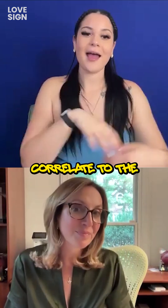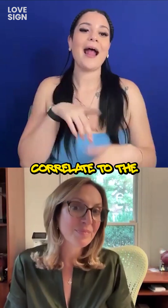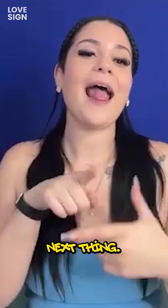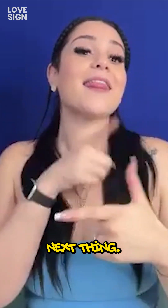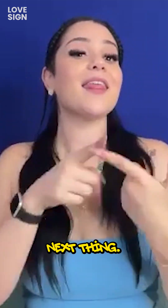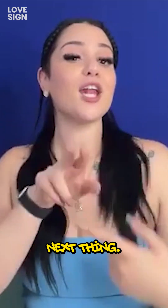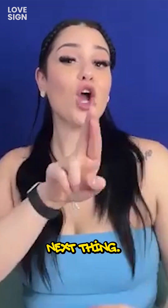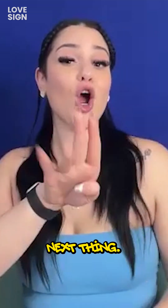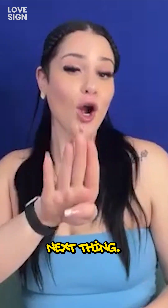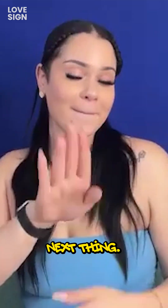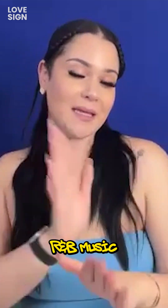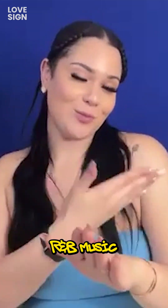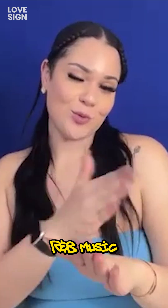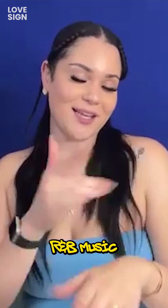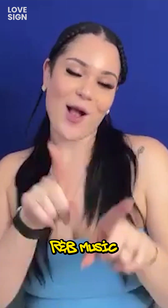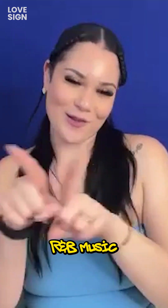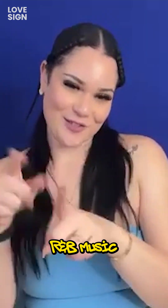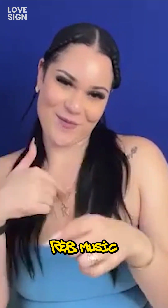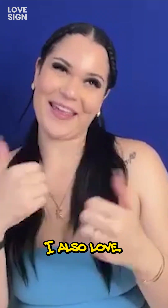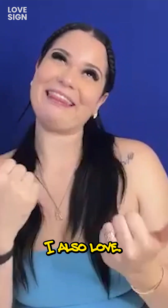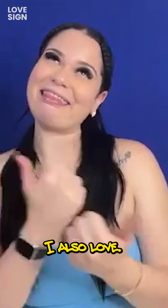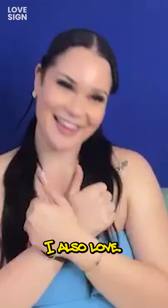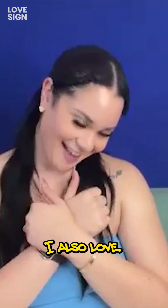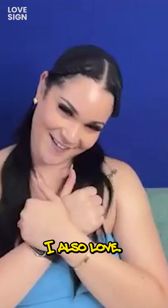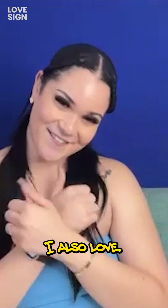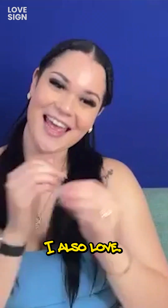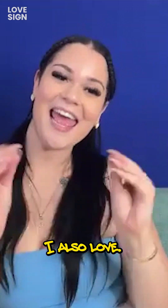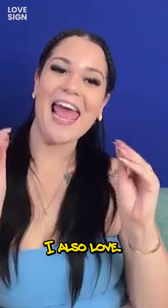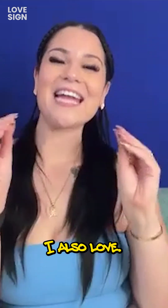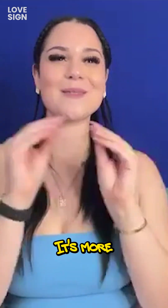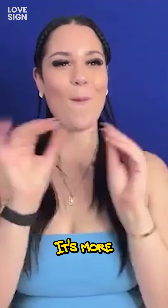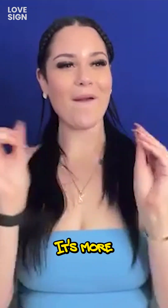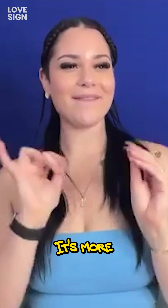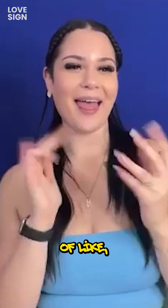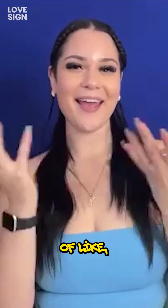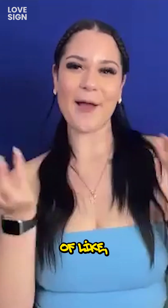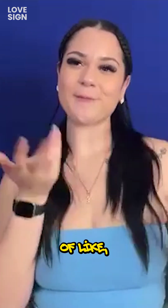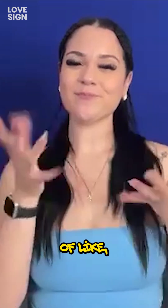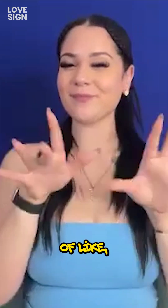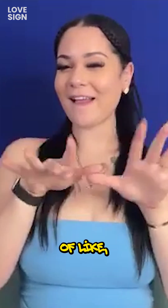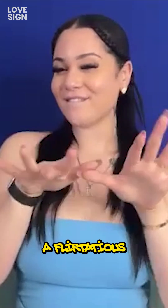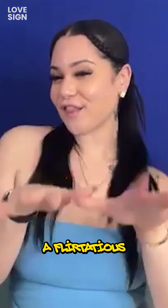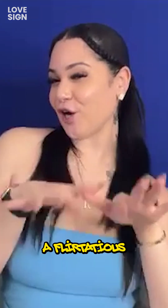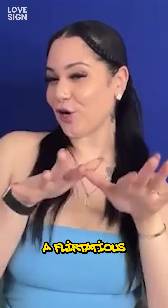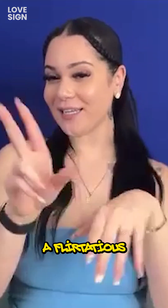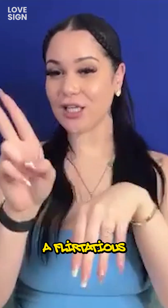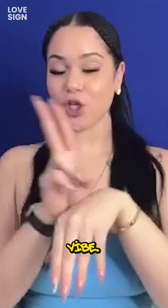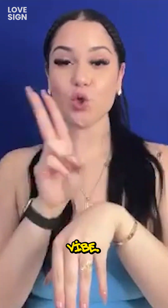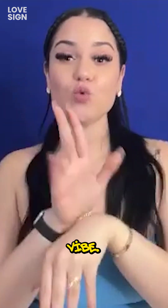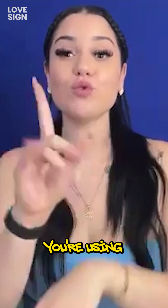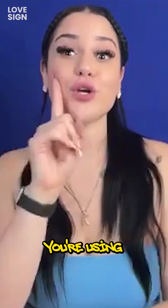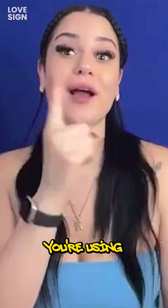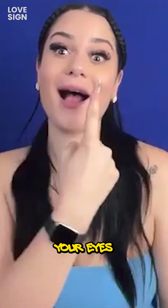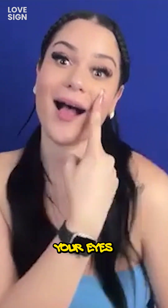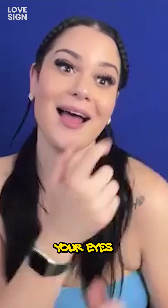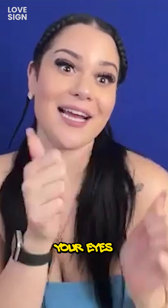and that will correlate to the next thing. R&B music I also love. It's more of like a flirtatious